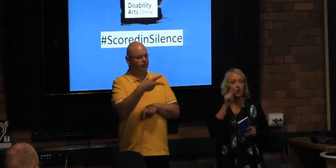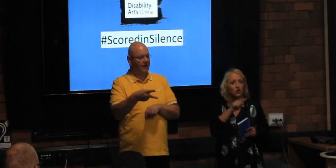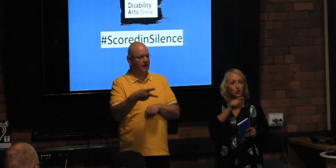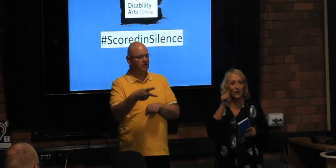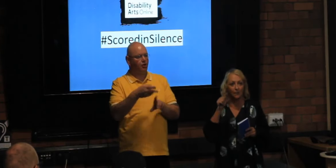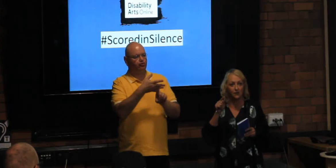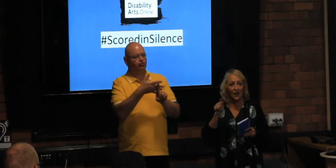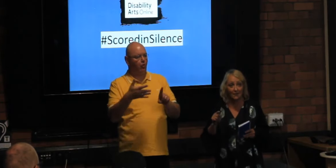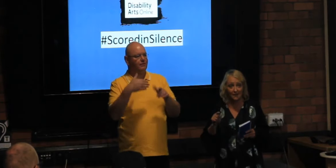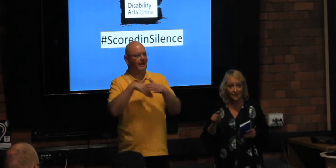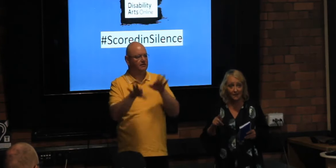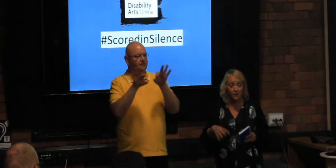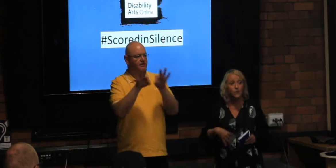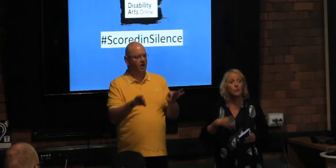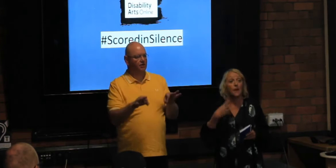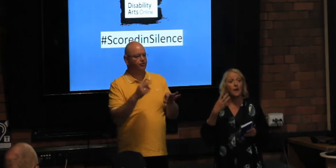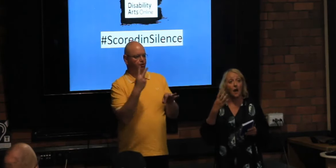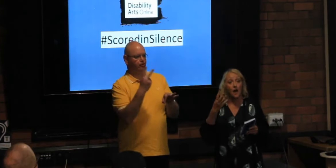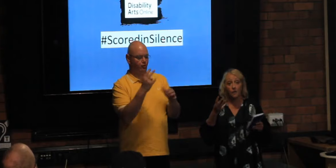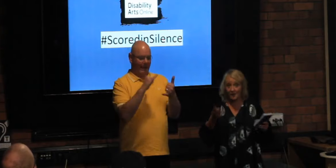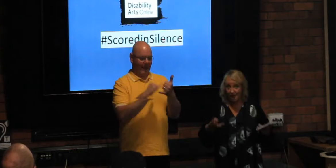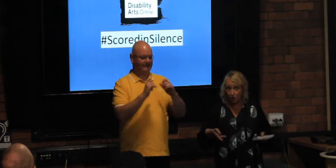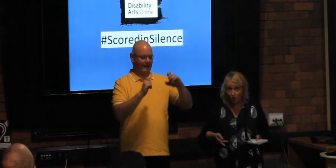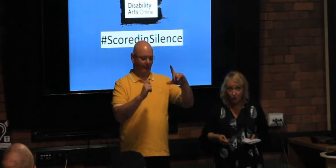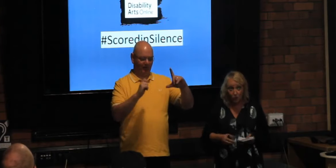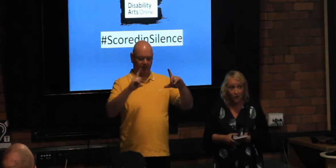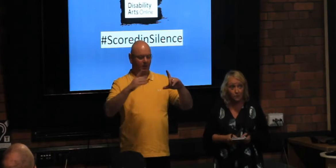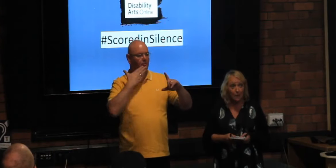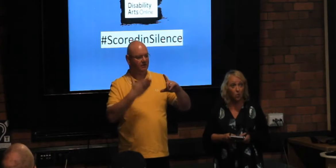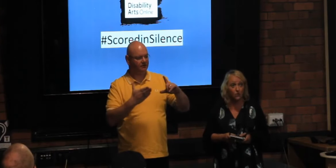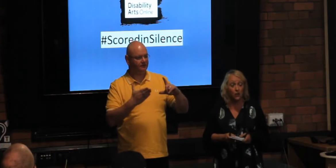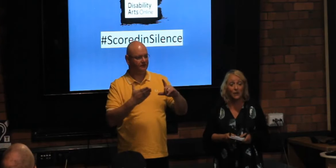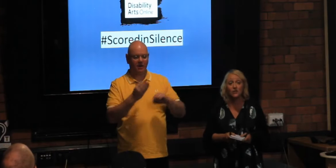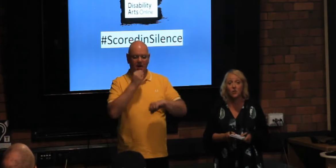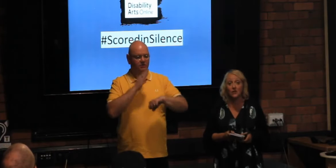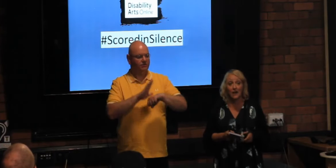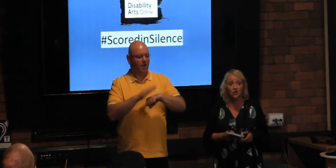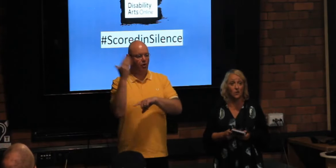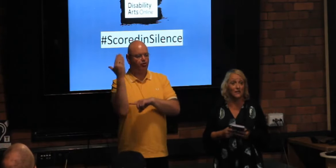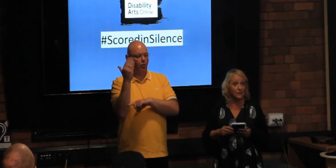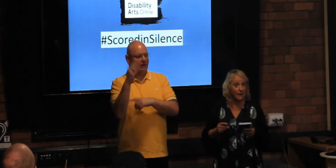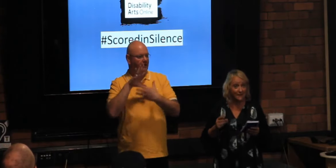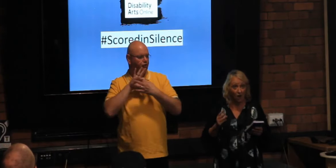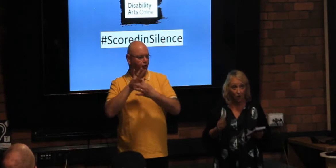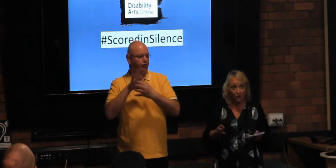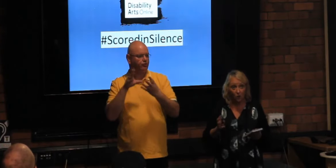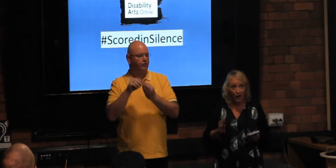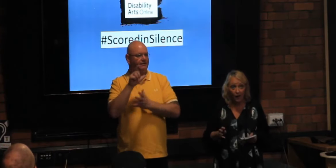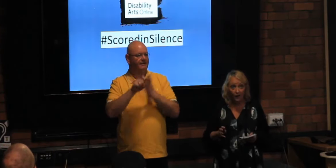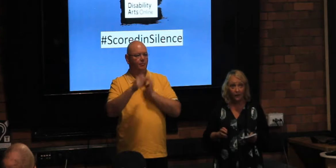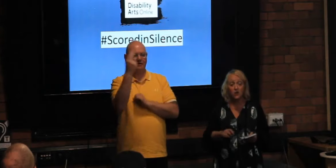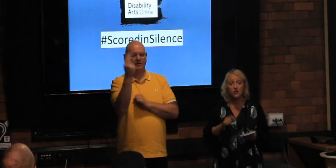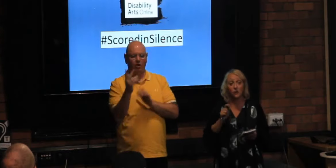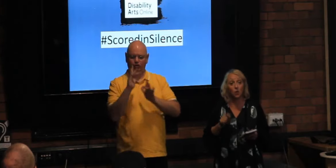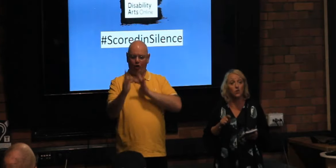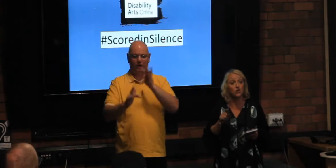#ScoredInSilence, 2 capital S's. This lunchtime talk is being brought to you in association with Disability Arts